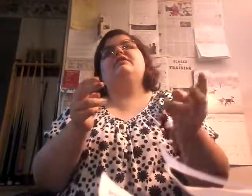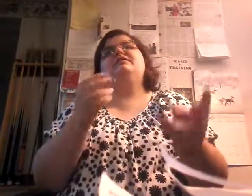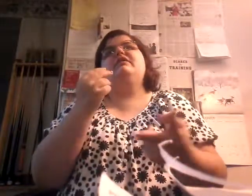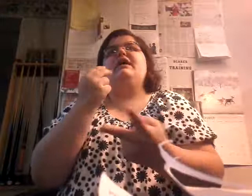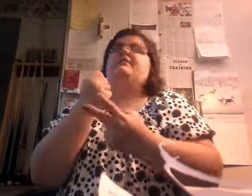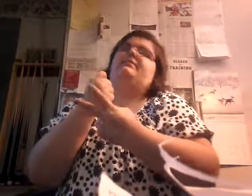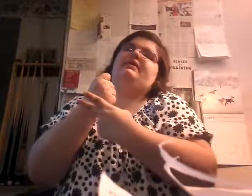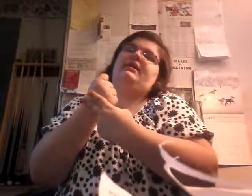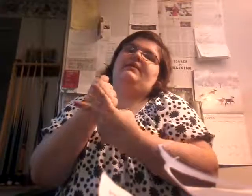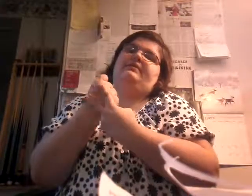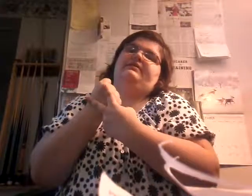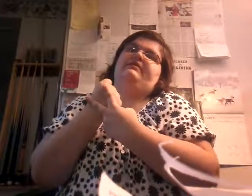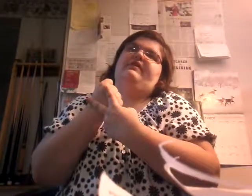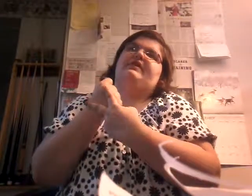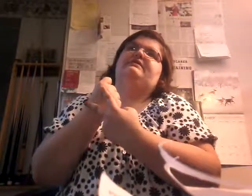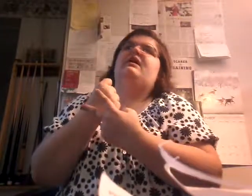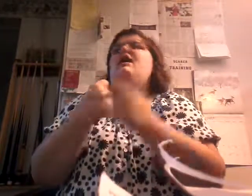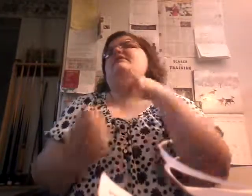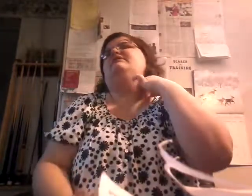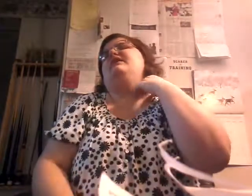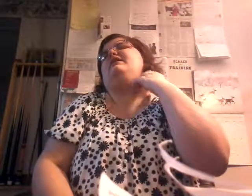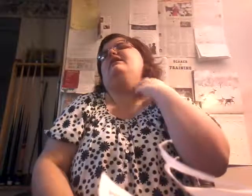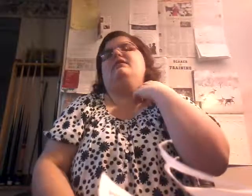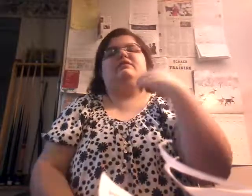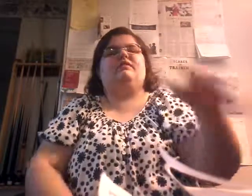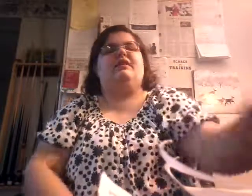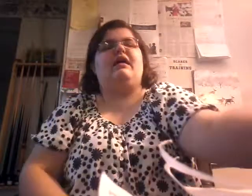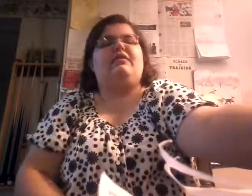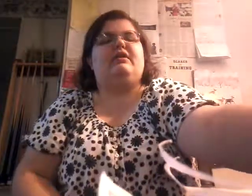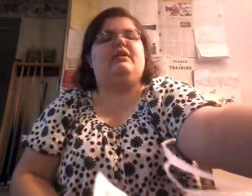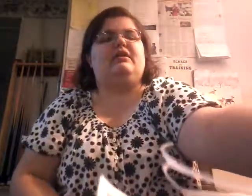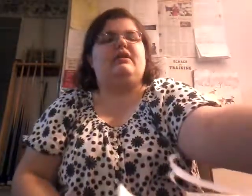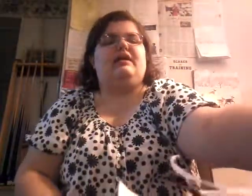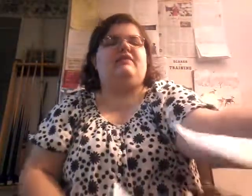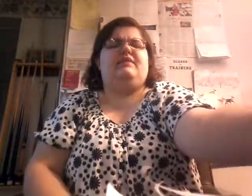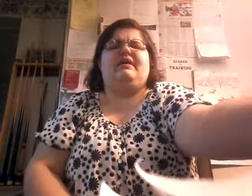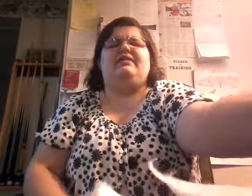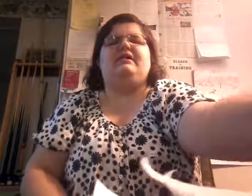also like keep, like perseverance, and there's another